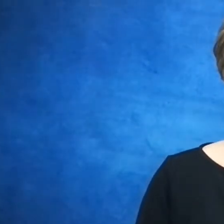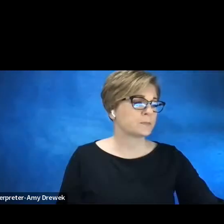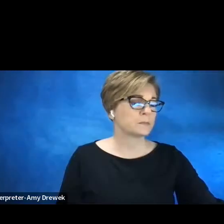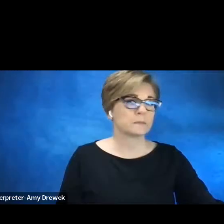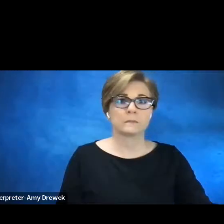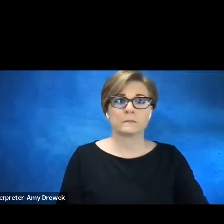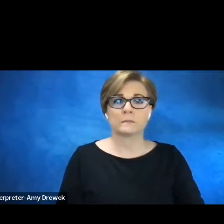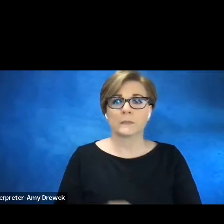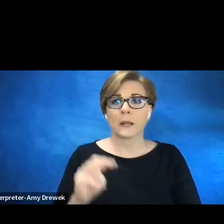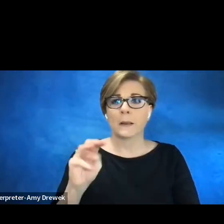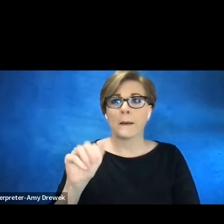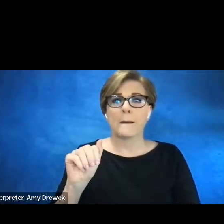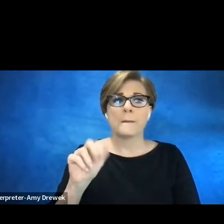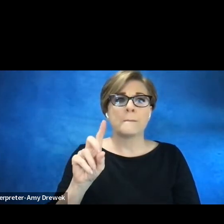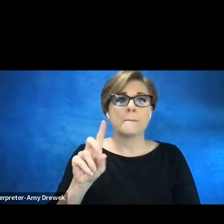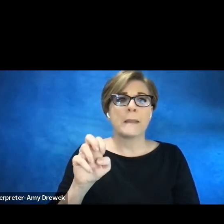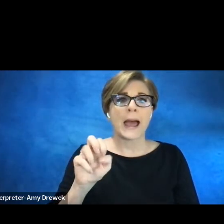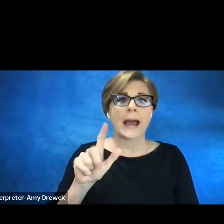Madeline Rose Ruvalo.